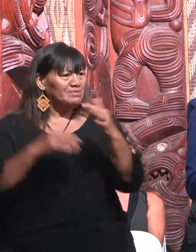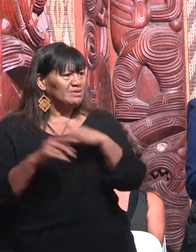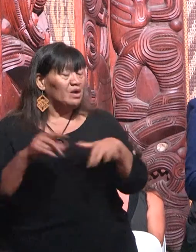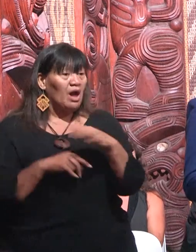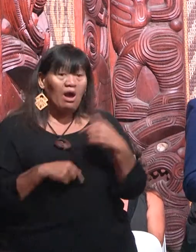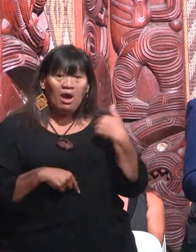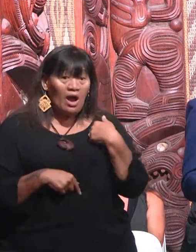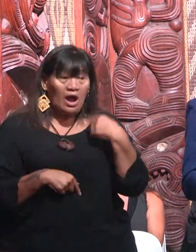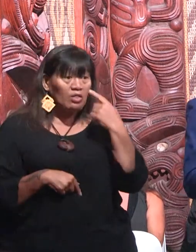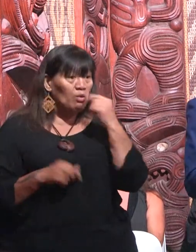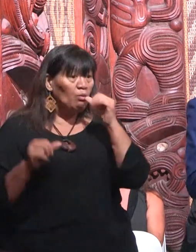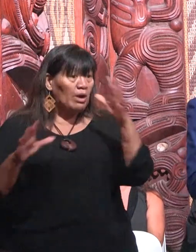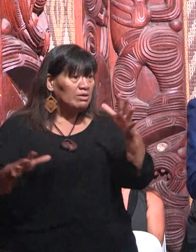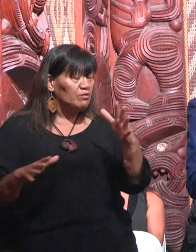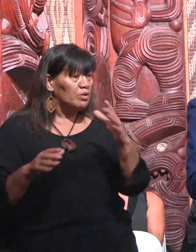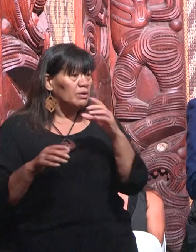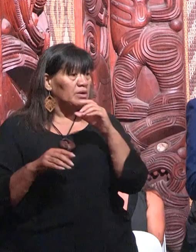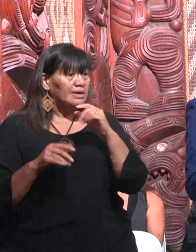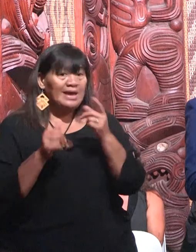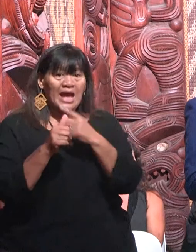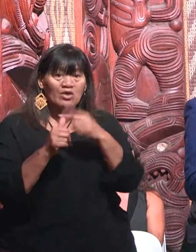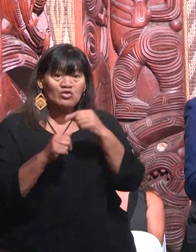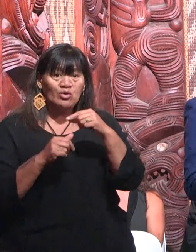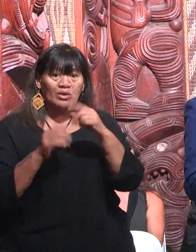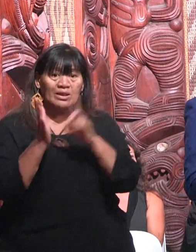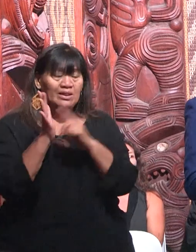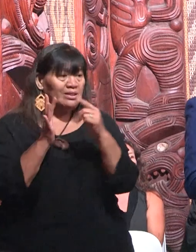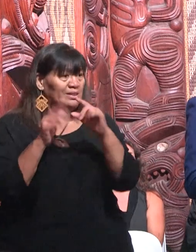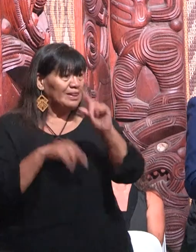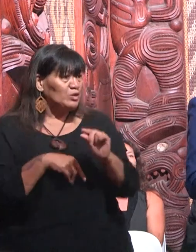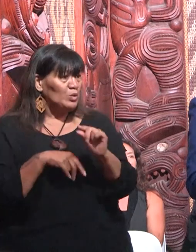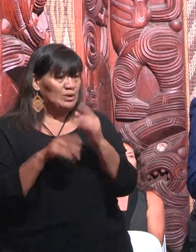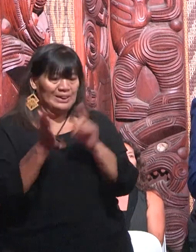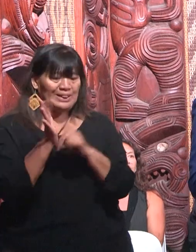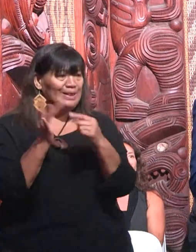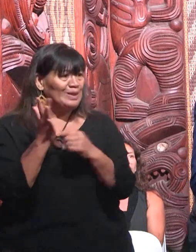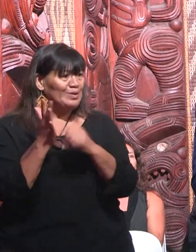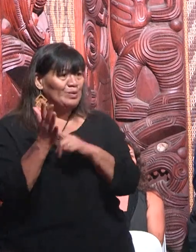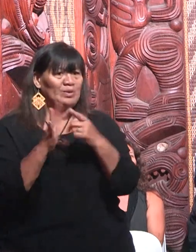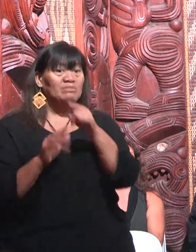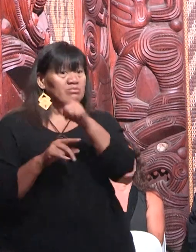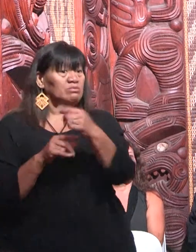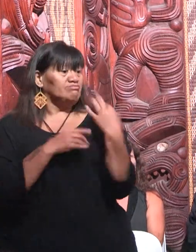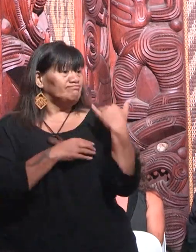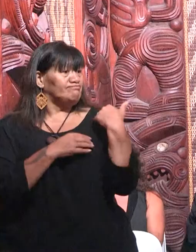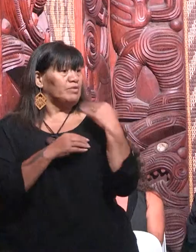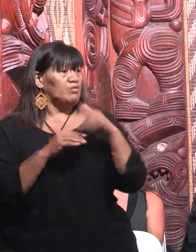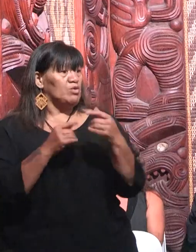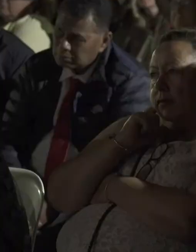absolutely fantastic that Andrew Little spoke the other day in te reo Māori, and as our Minister of Treaty